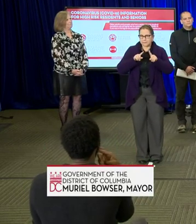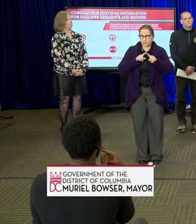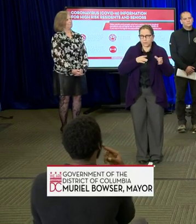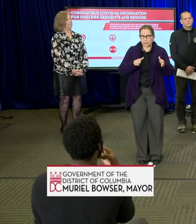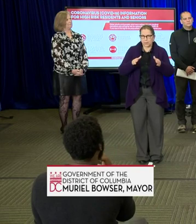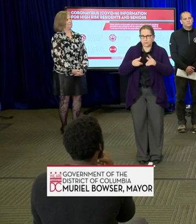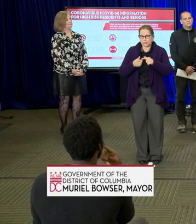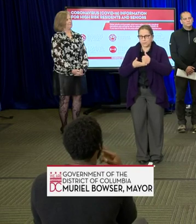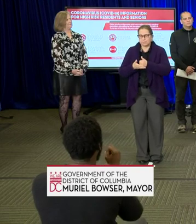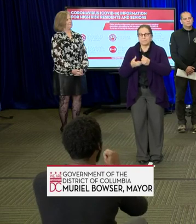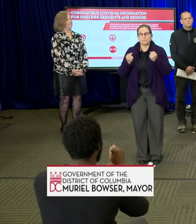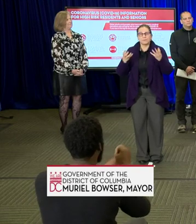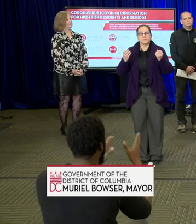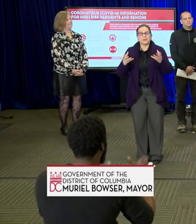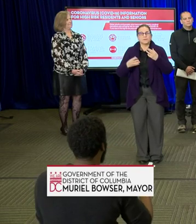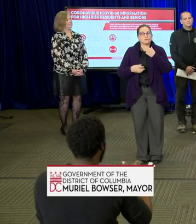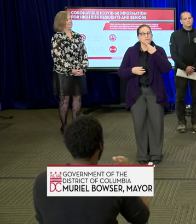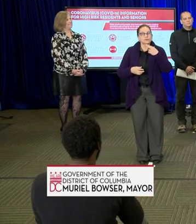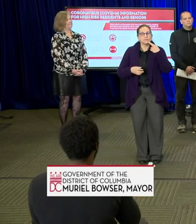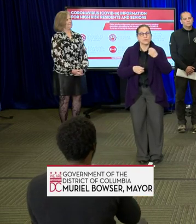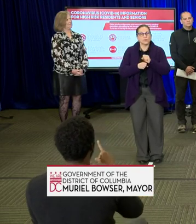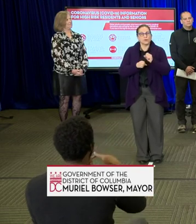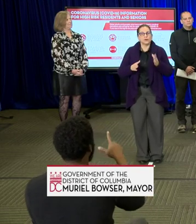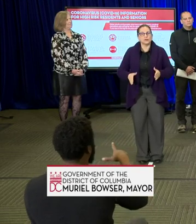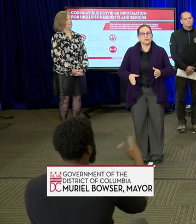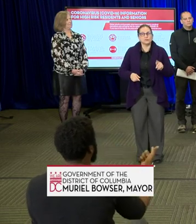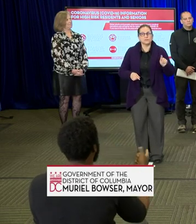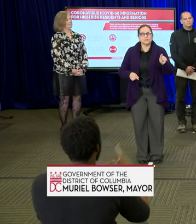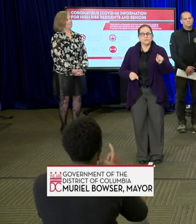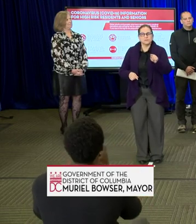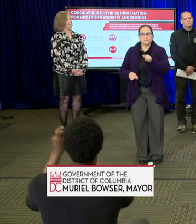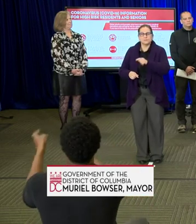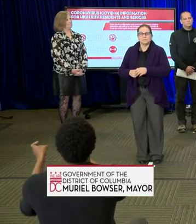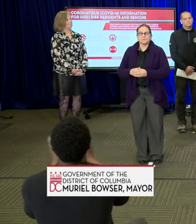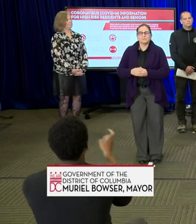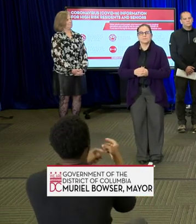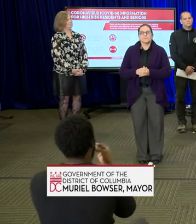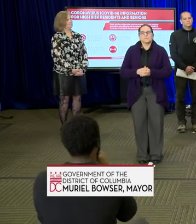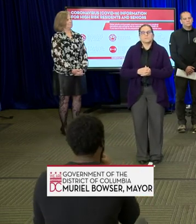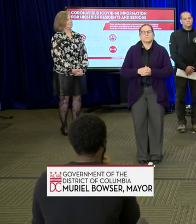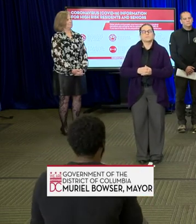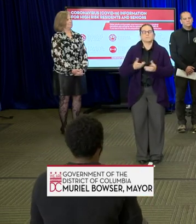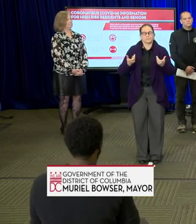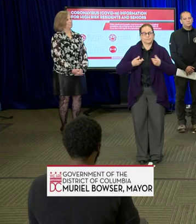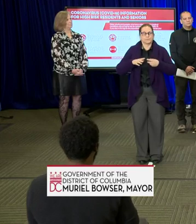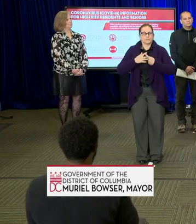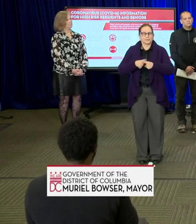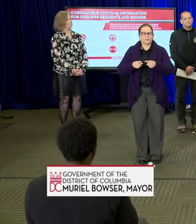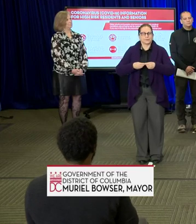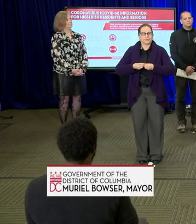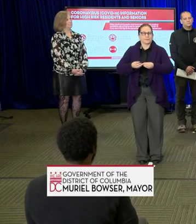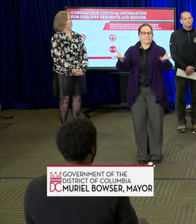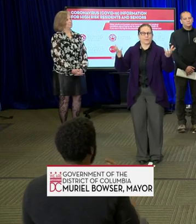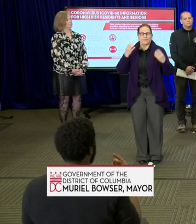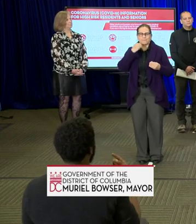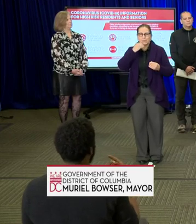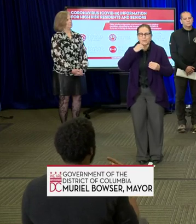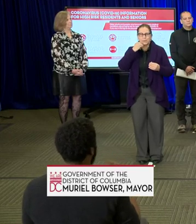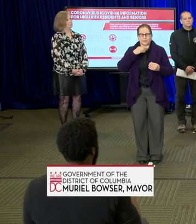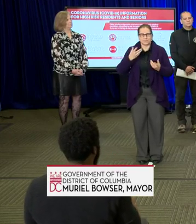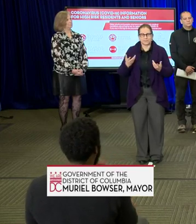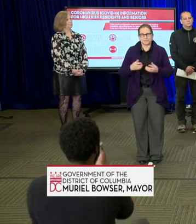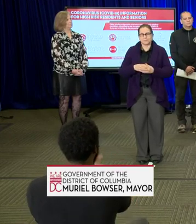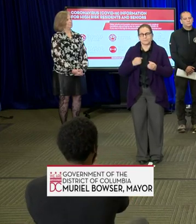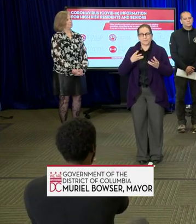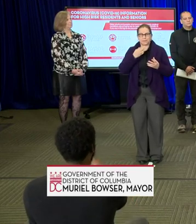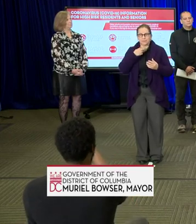workers who have switched to delivery and carry out. I had the opportunity to stop in at a local business in Petworth